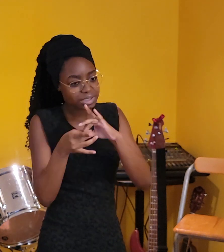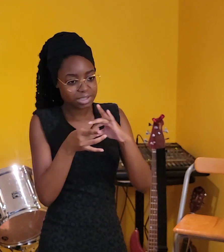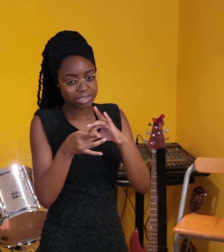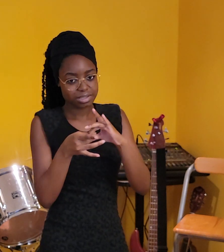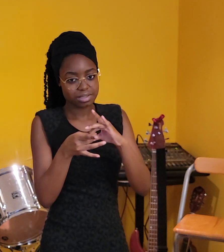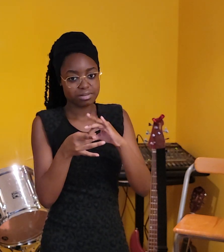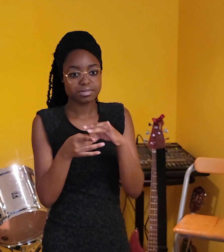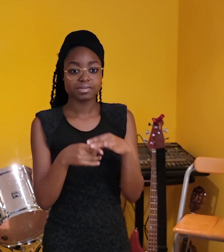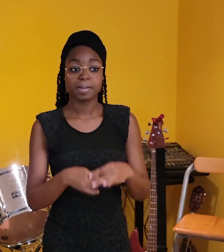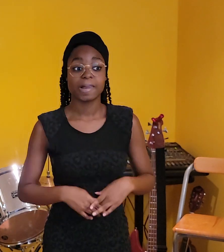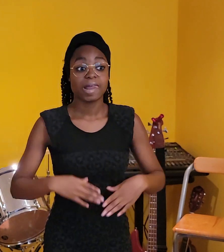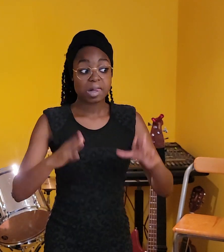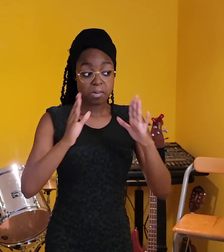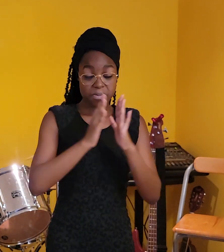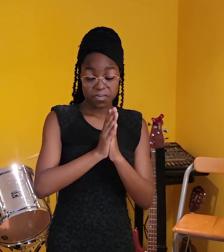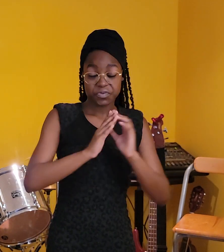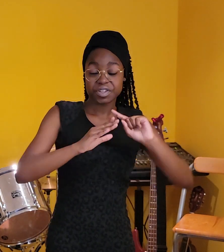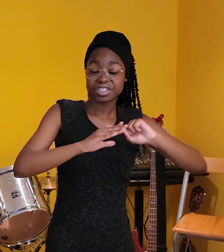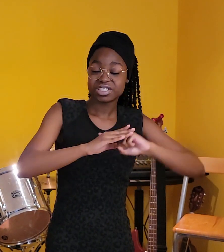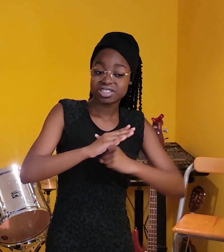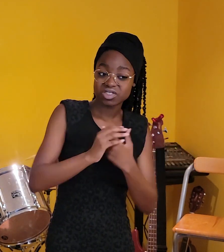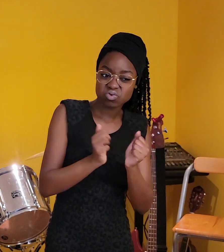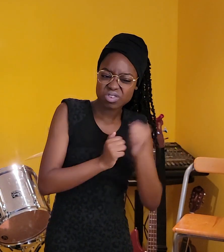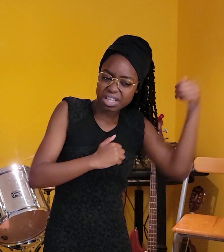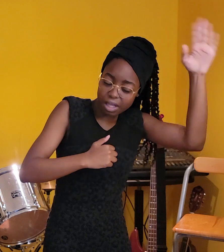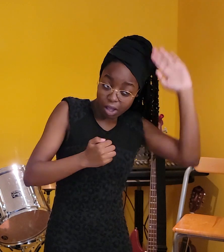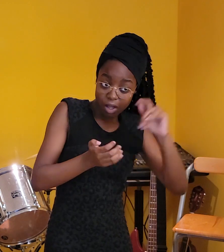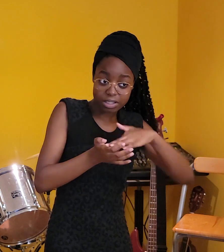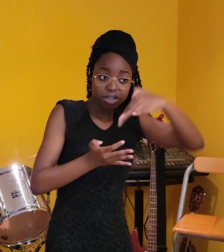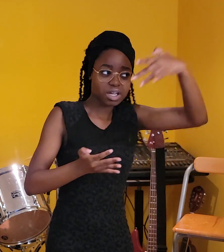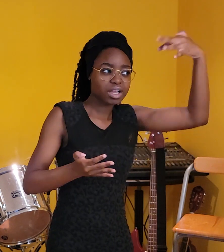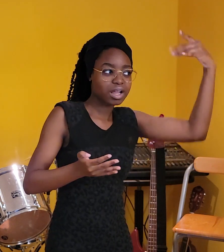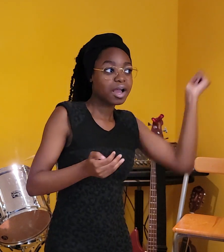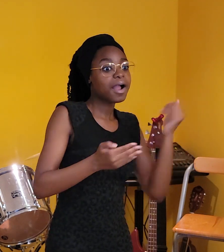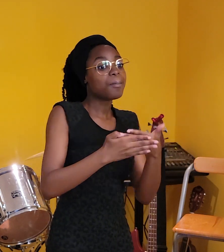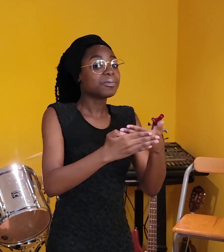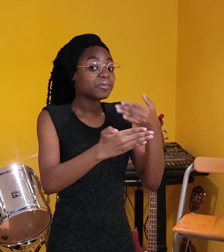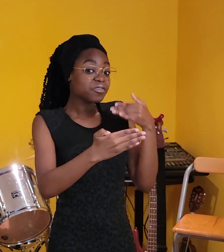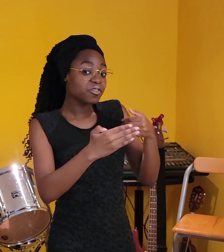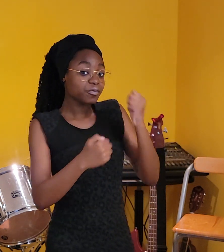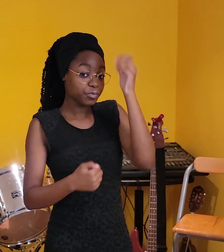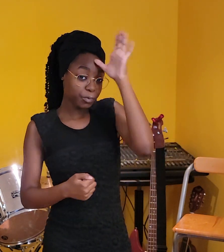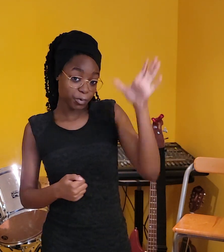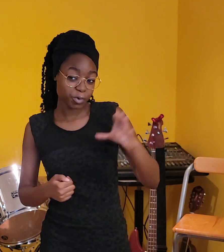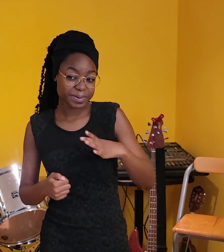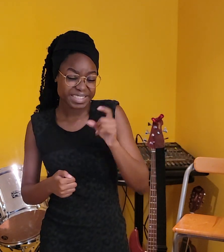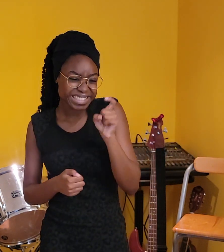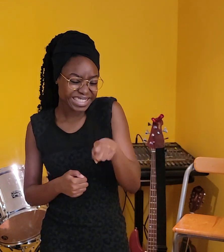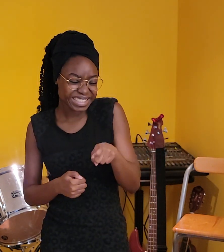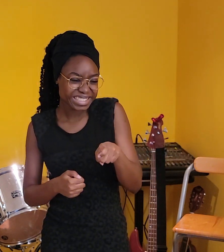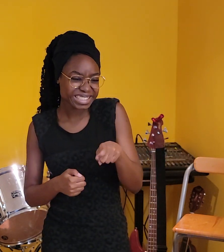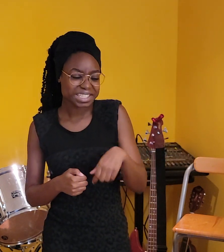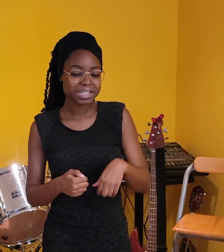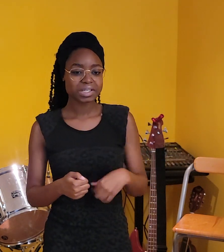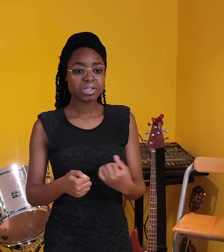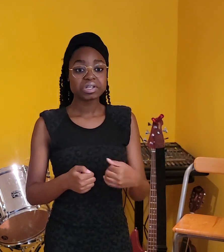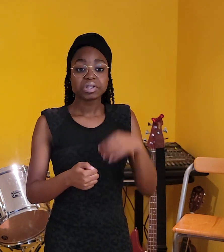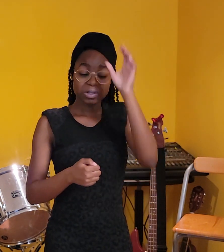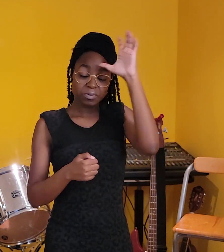prayer starts with the glory of God before turning to human interest or need. That's the first priority,